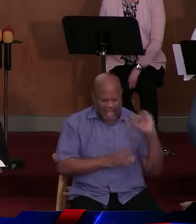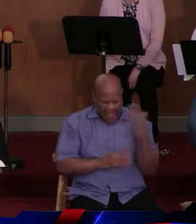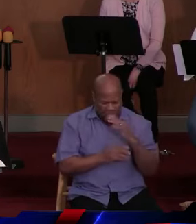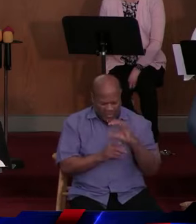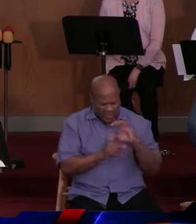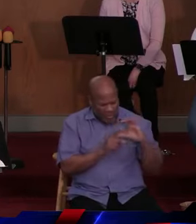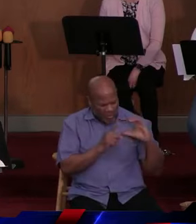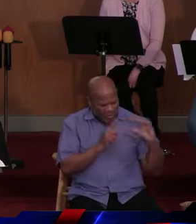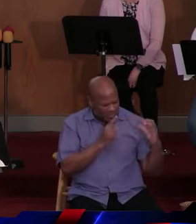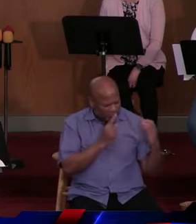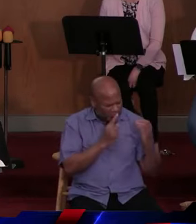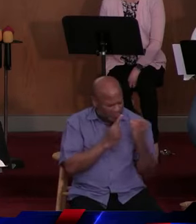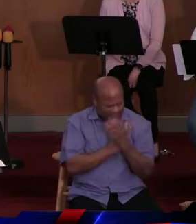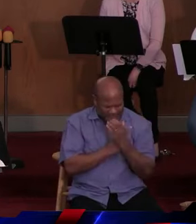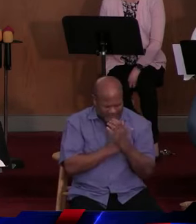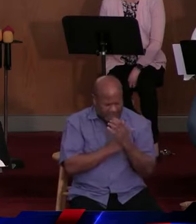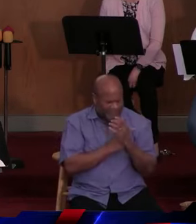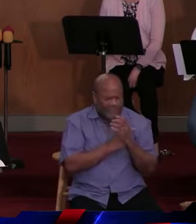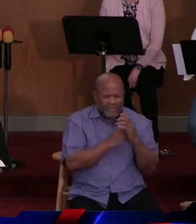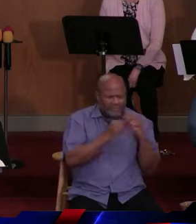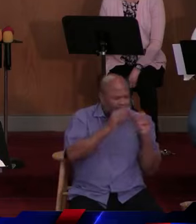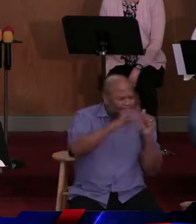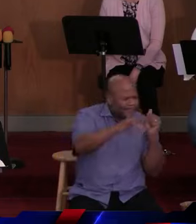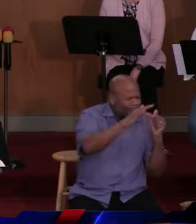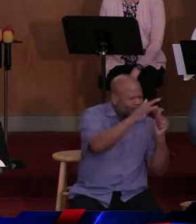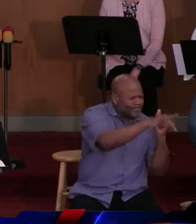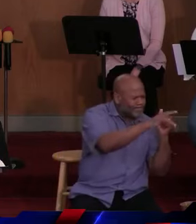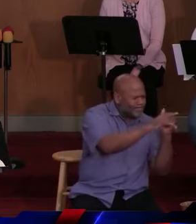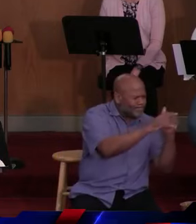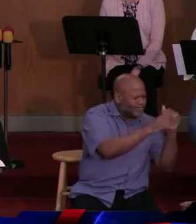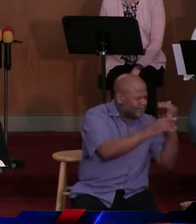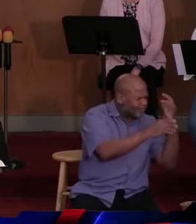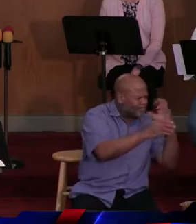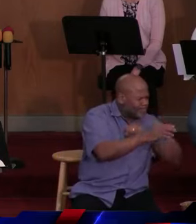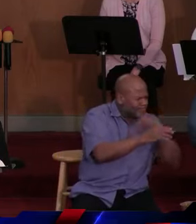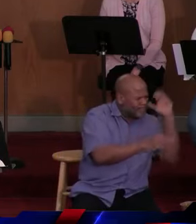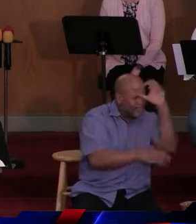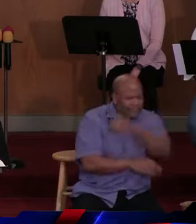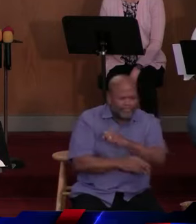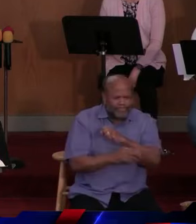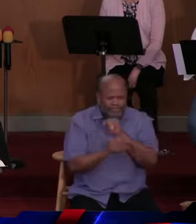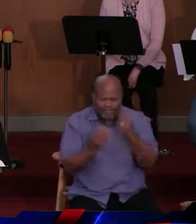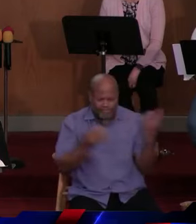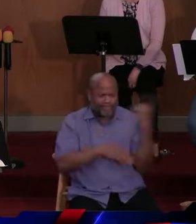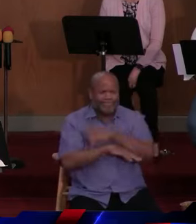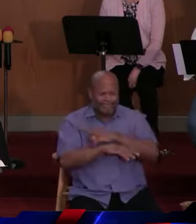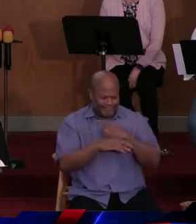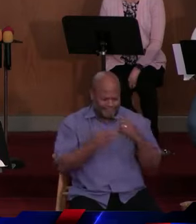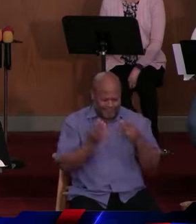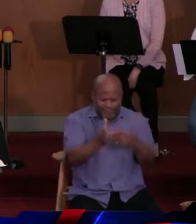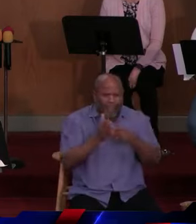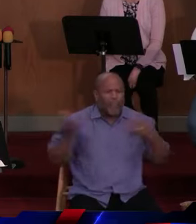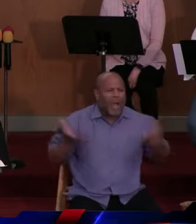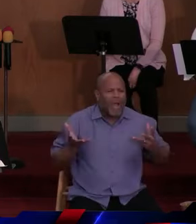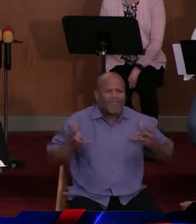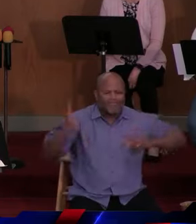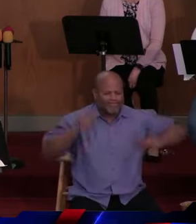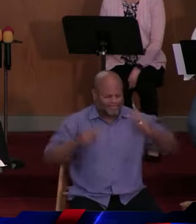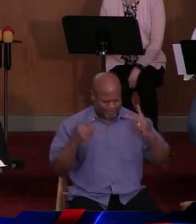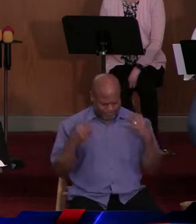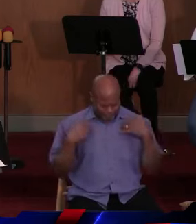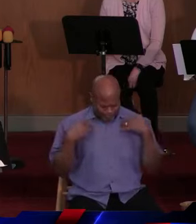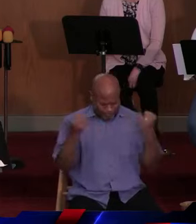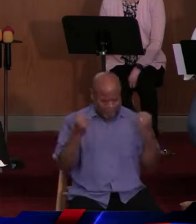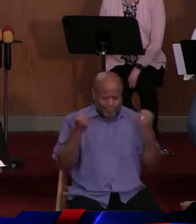and minister from the gaps. Preach the gospel. What requires today is folk who have the courage to declare that